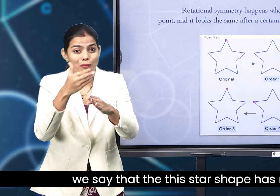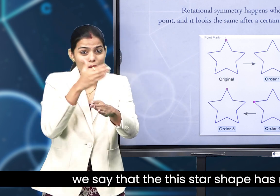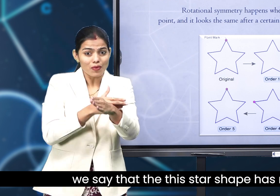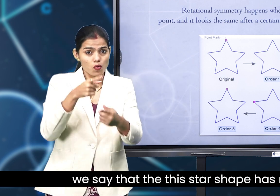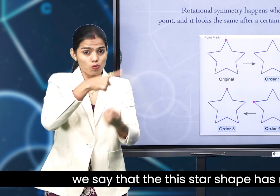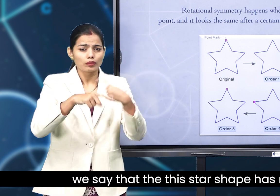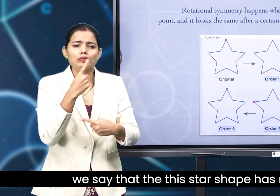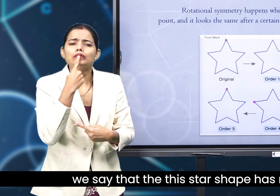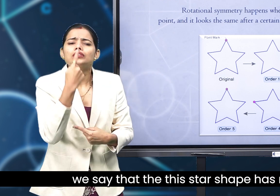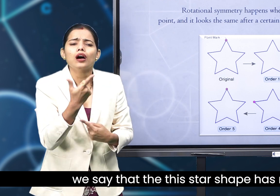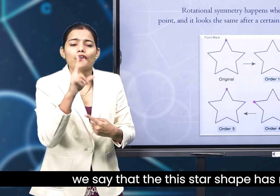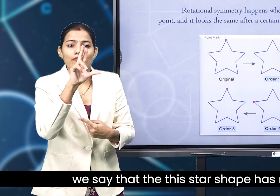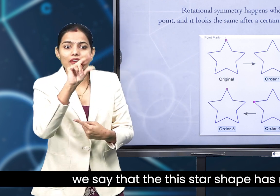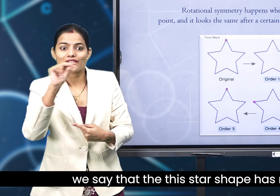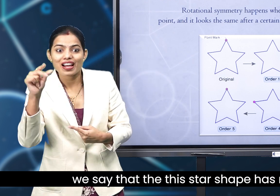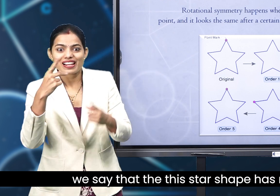rotational symmetry.